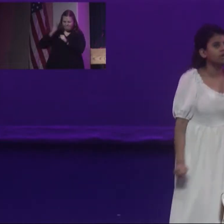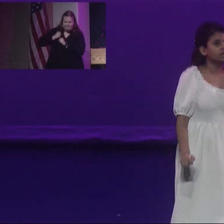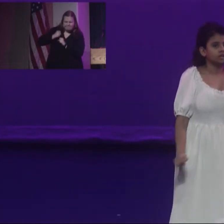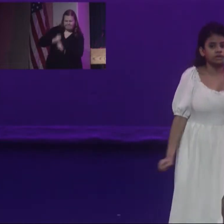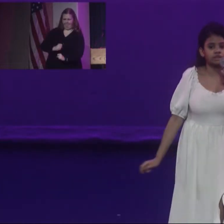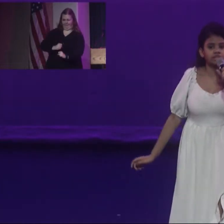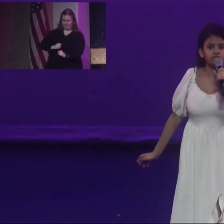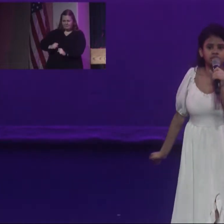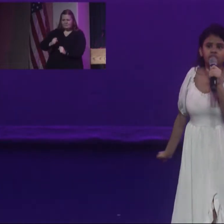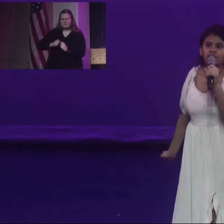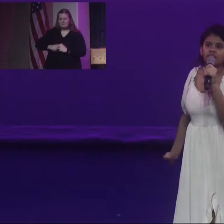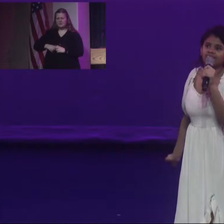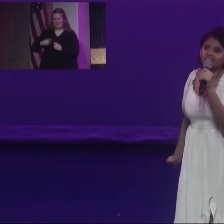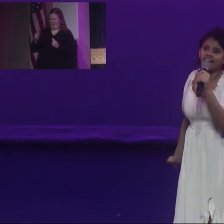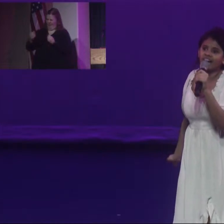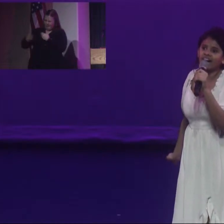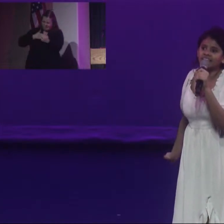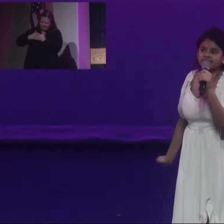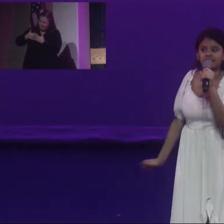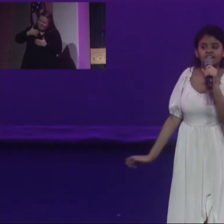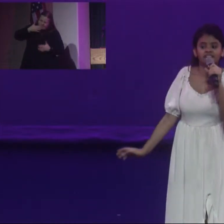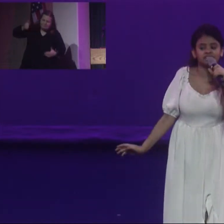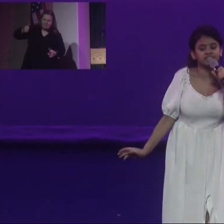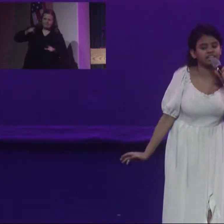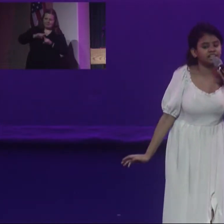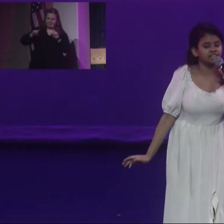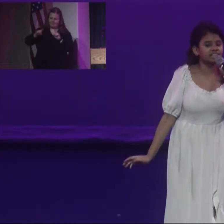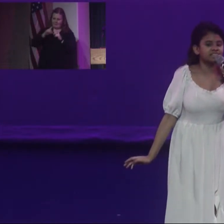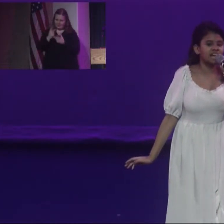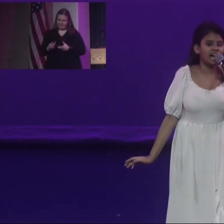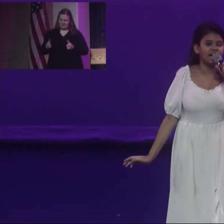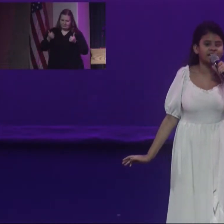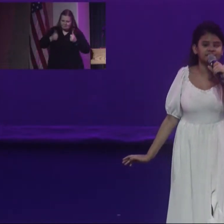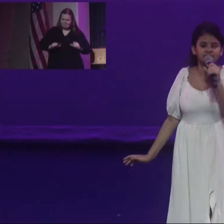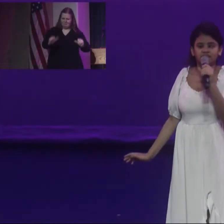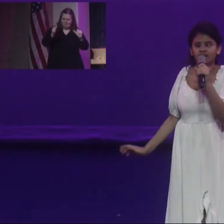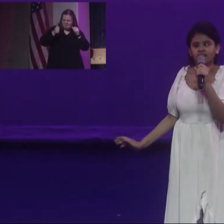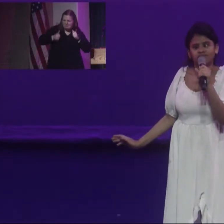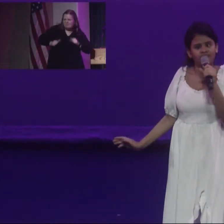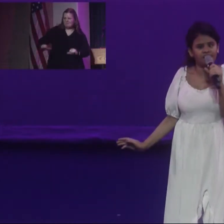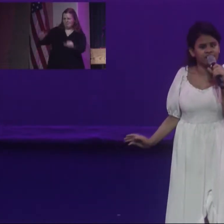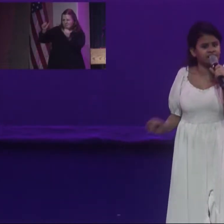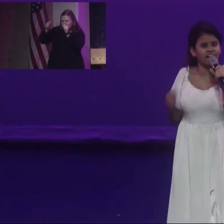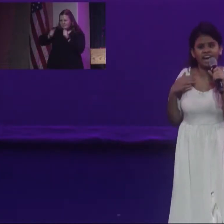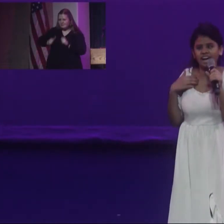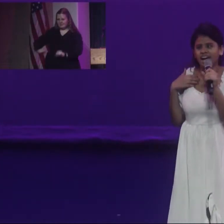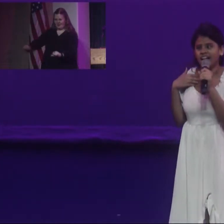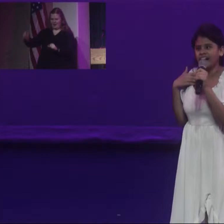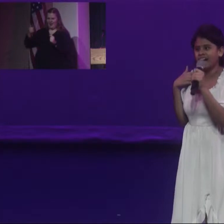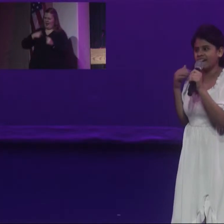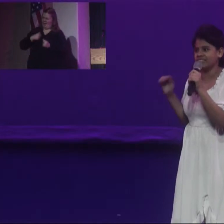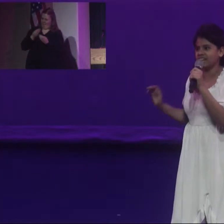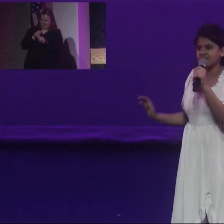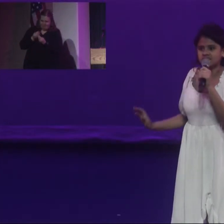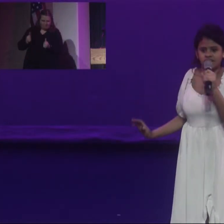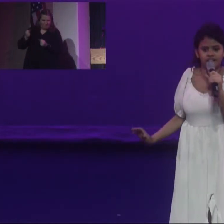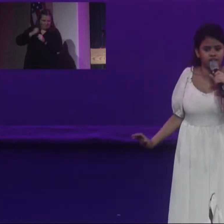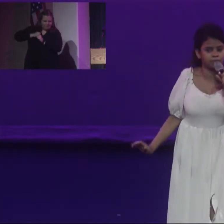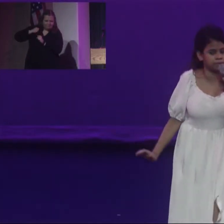unshakable. You can do your best, I'll stand the test, you'll find that